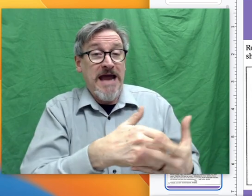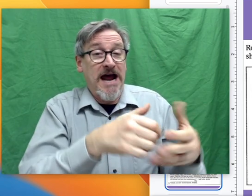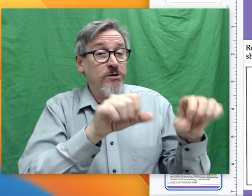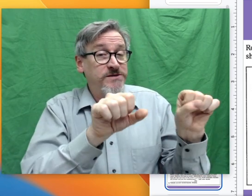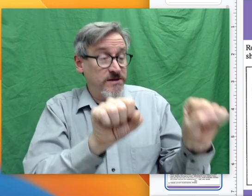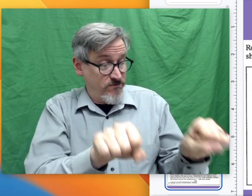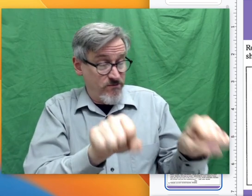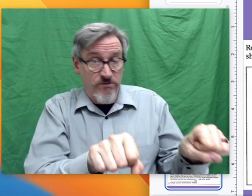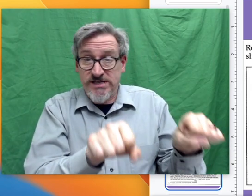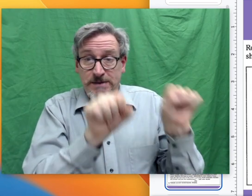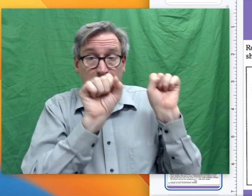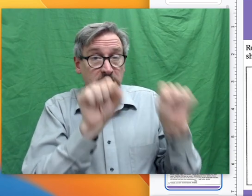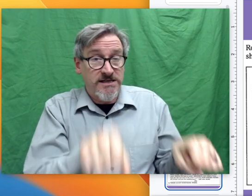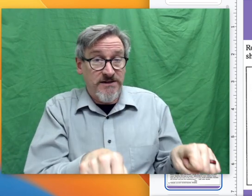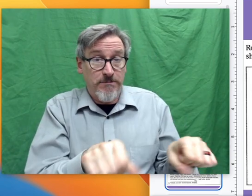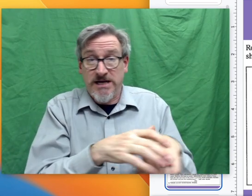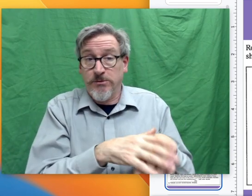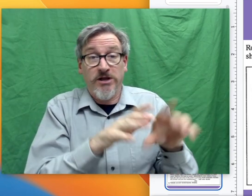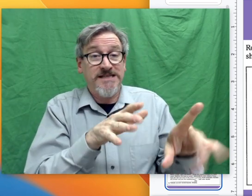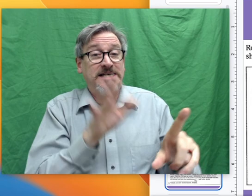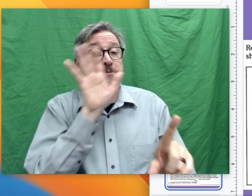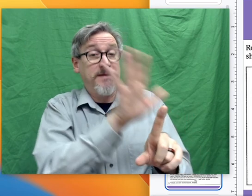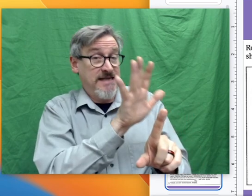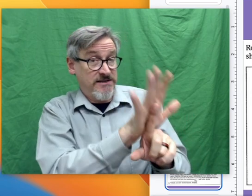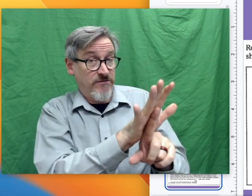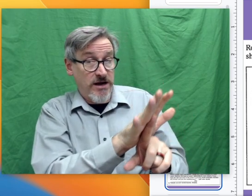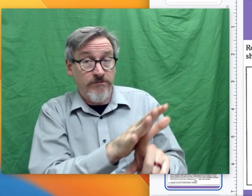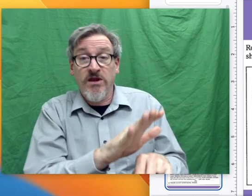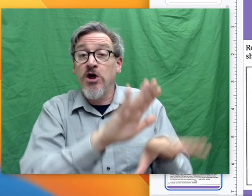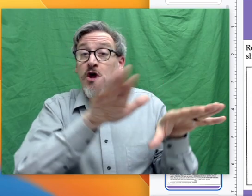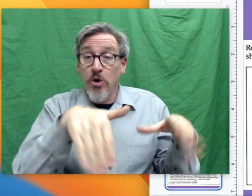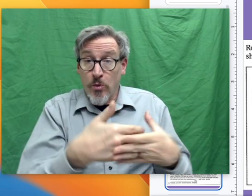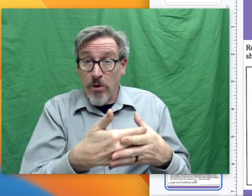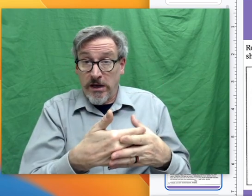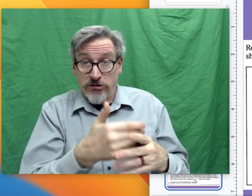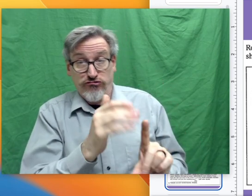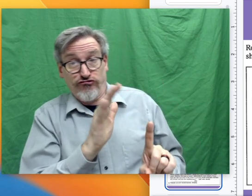and I always see pos and think possible. It's actually possessive, right?